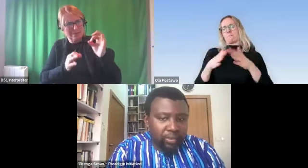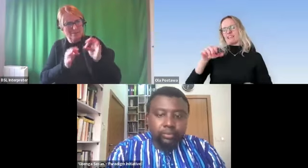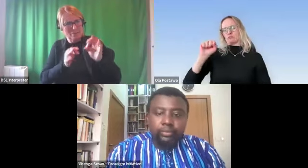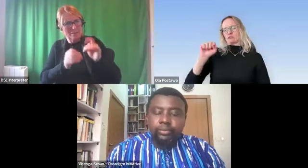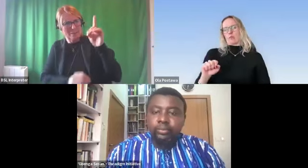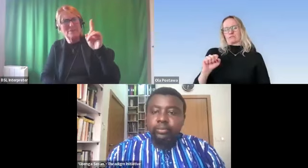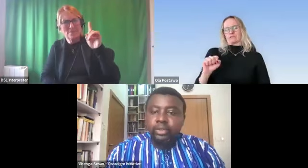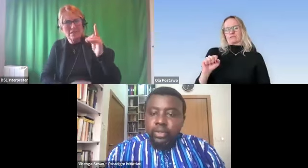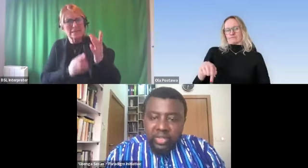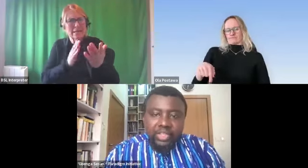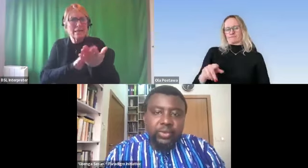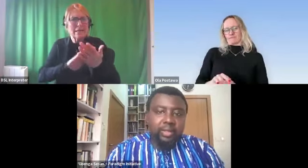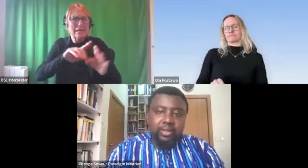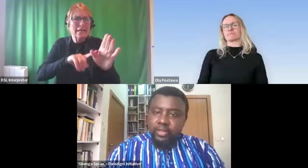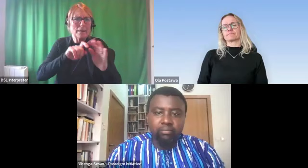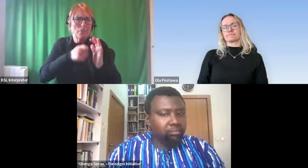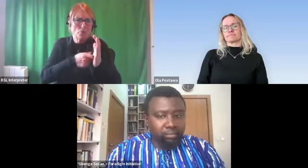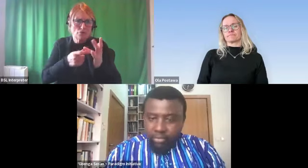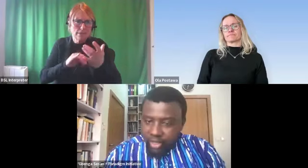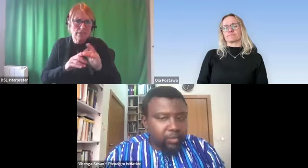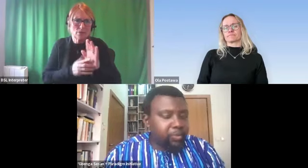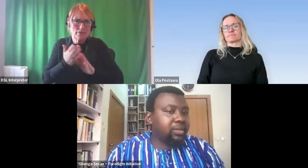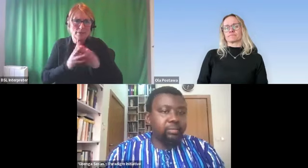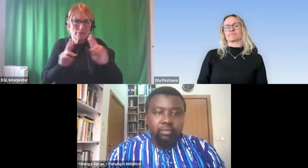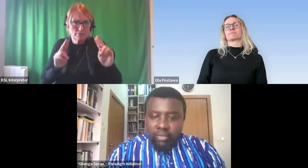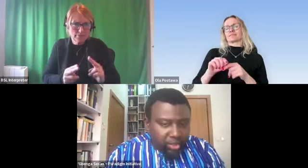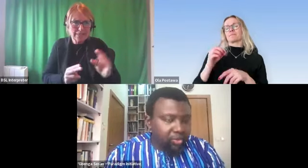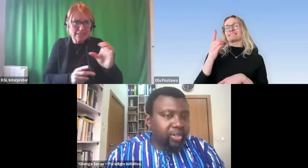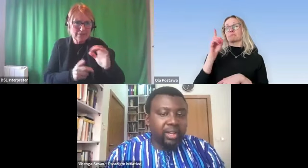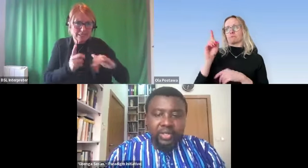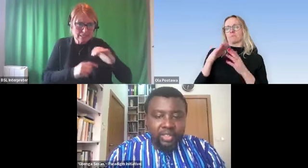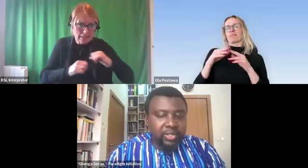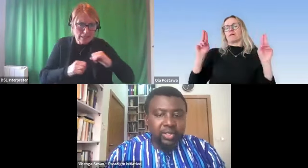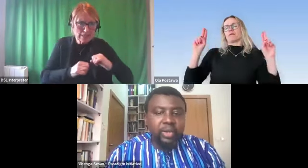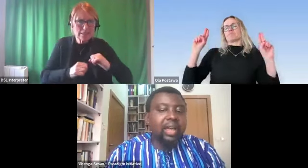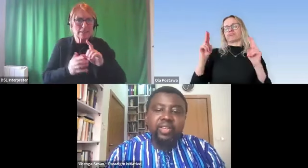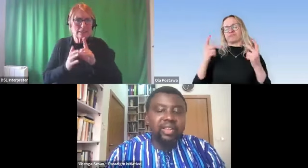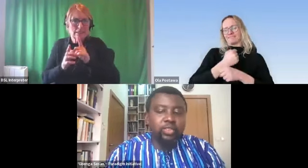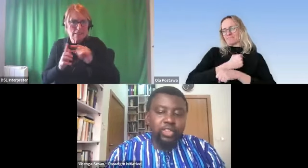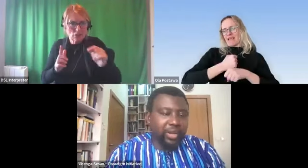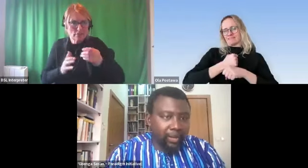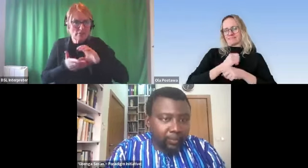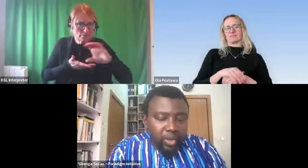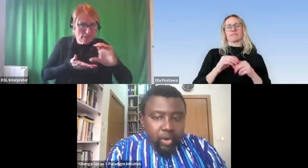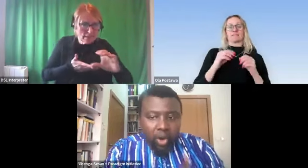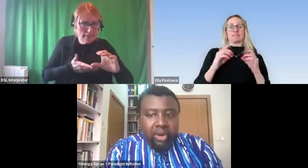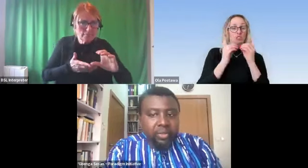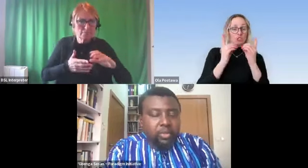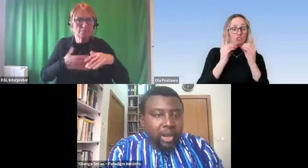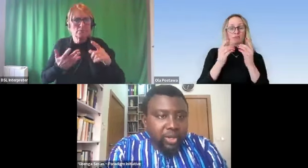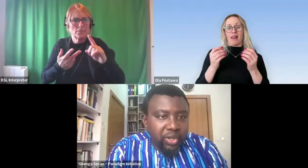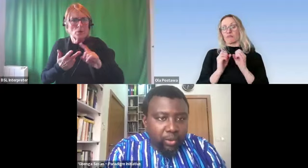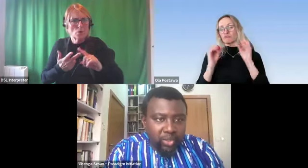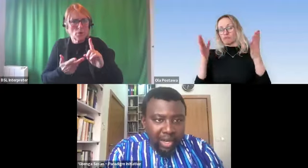called hypocrisy. Those are shrinking things. Civic space, digital funding, and legitimacy. But there are things that must not shrink.